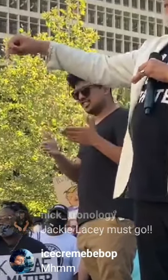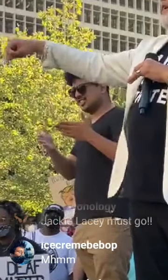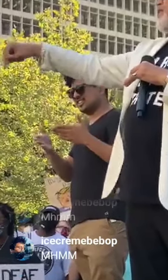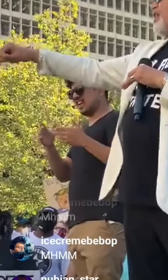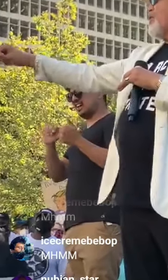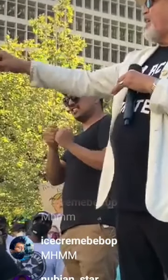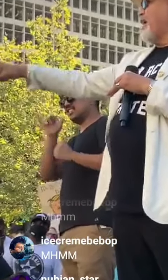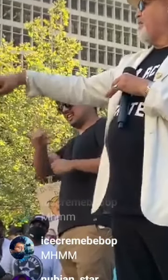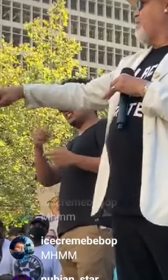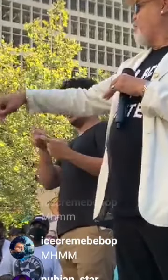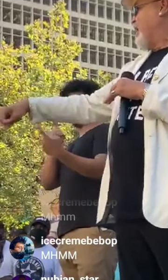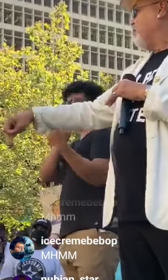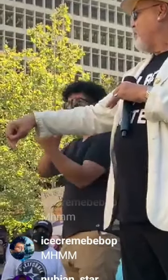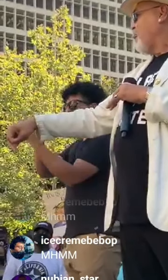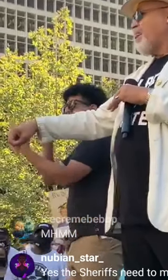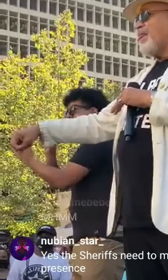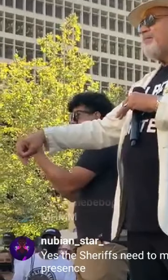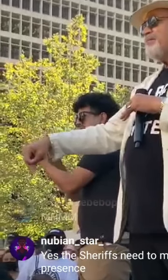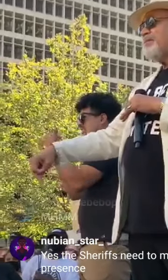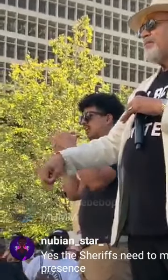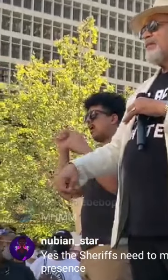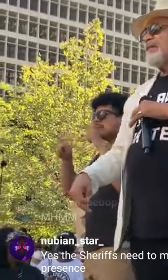be meeting with every constituent she can get with.